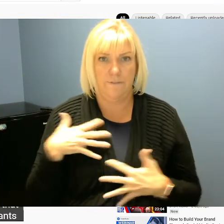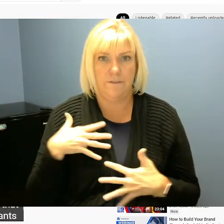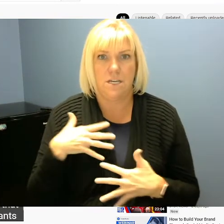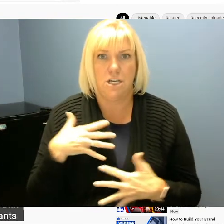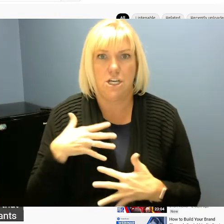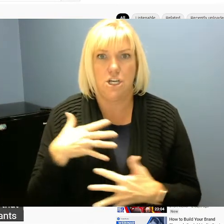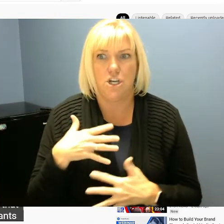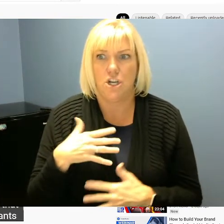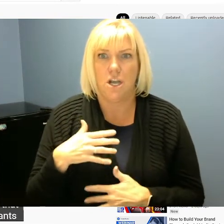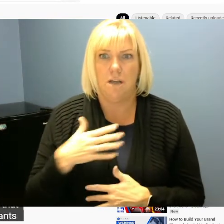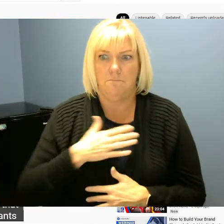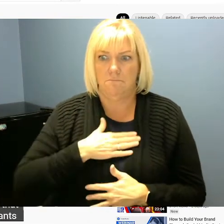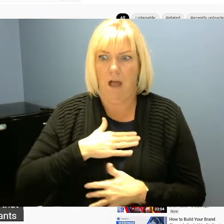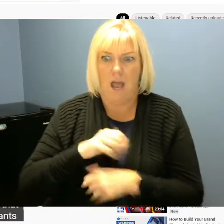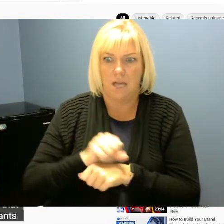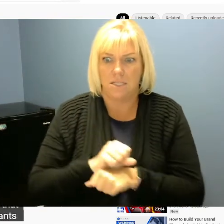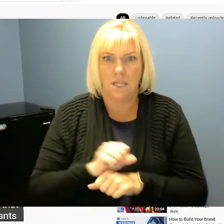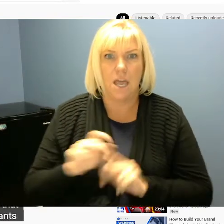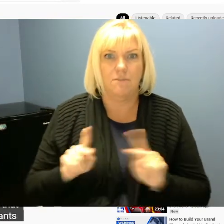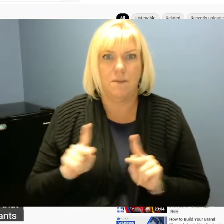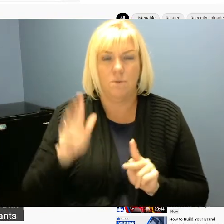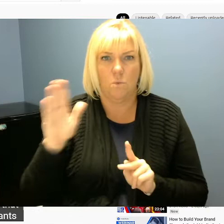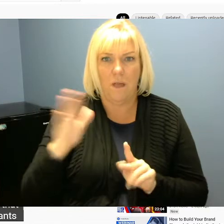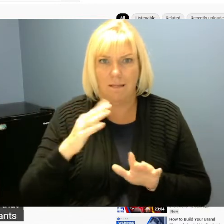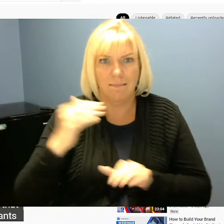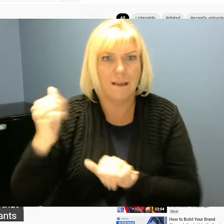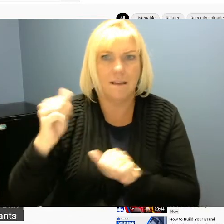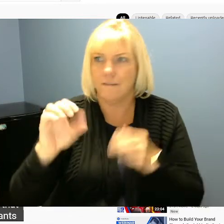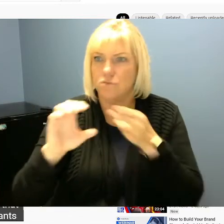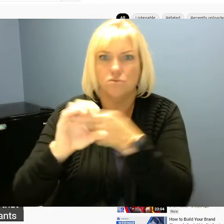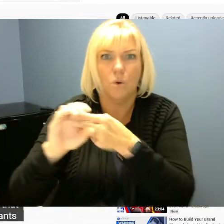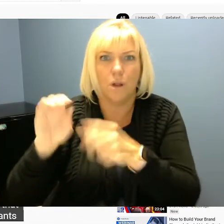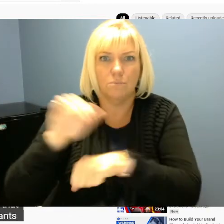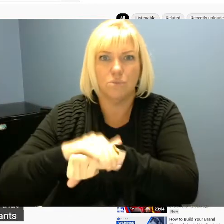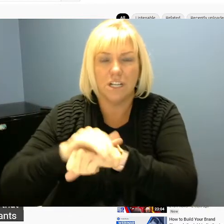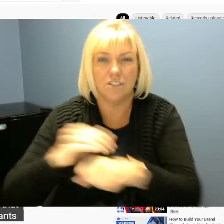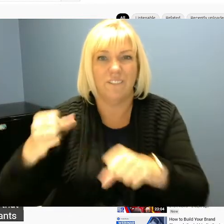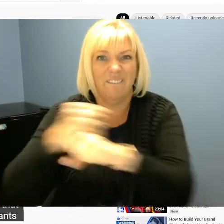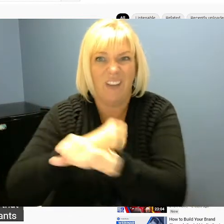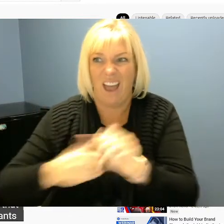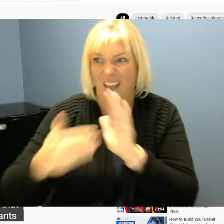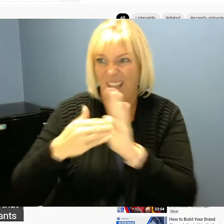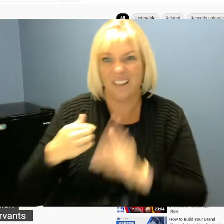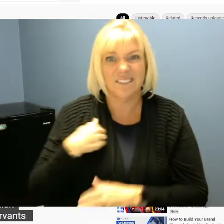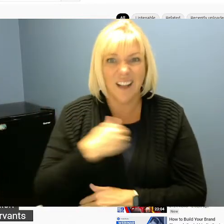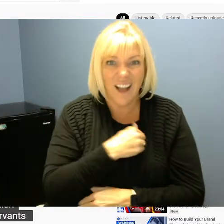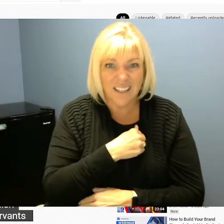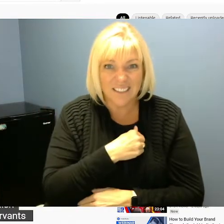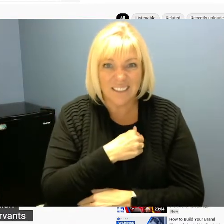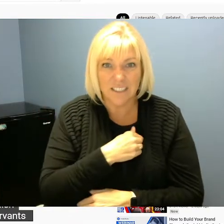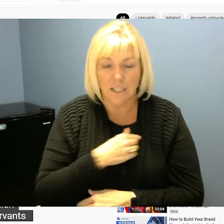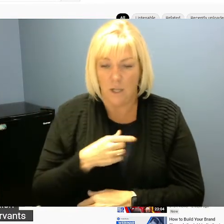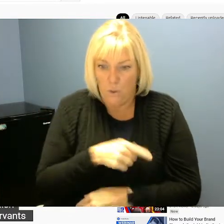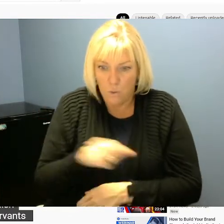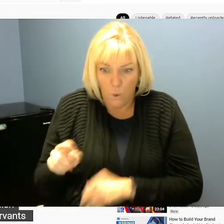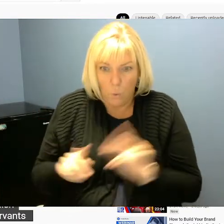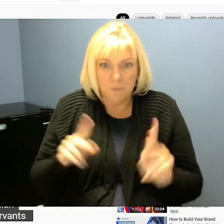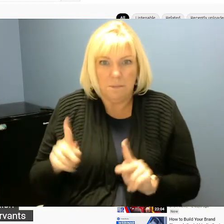British, because it's suggesting that there's enslaved people and indentured servants should rise